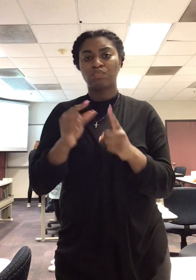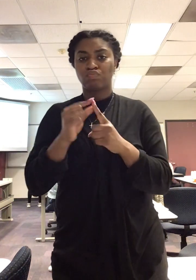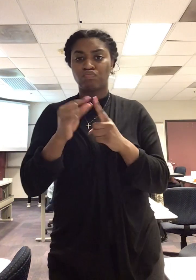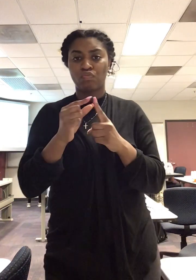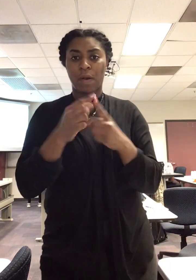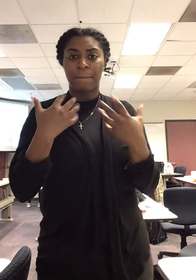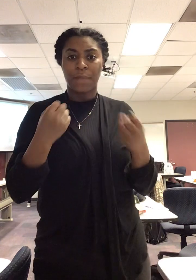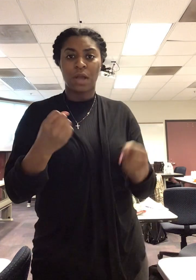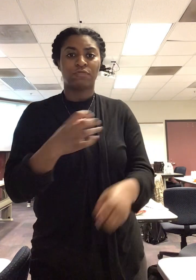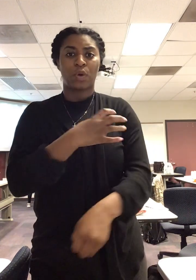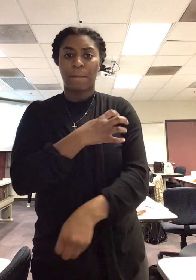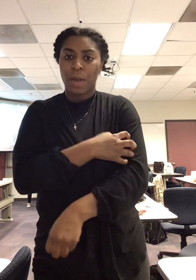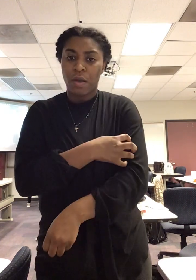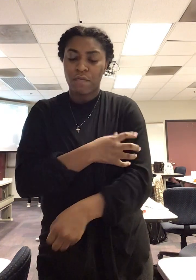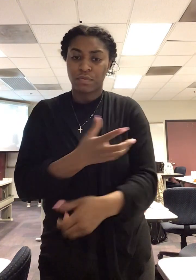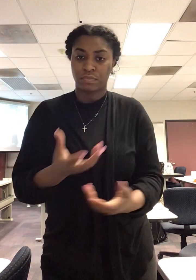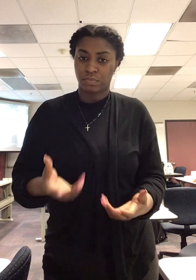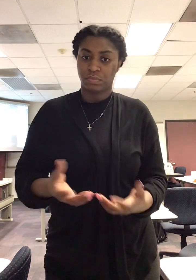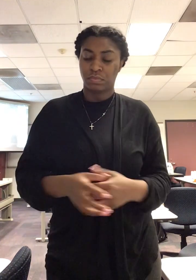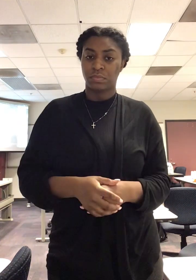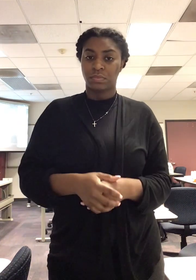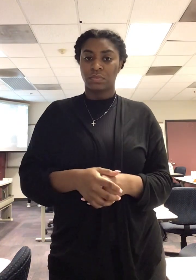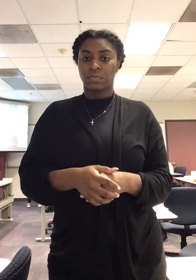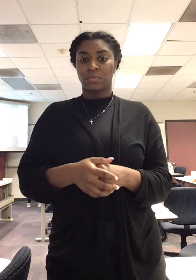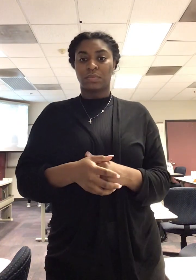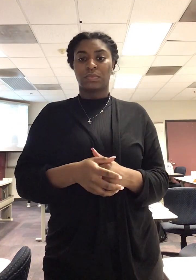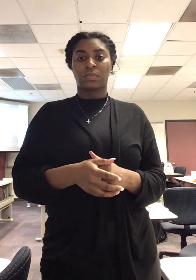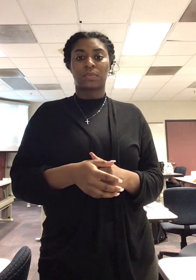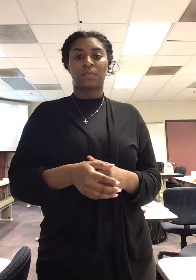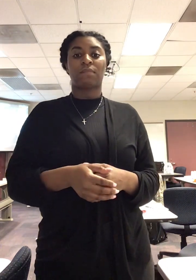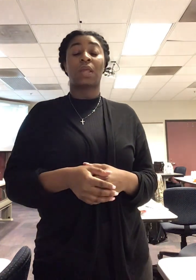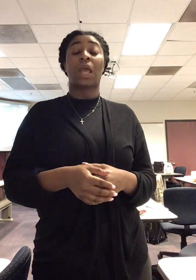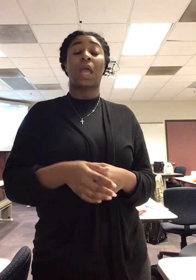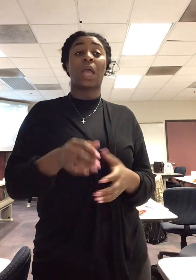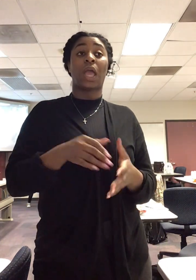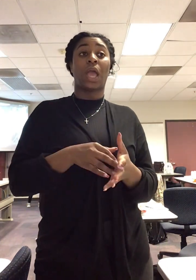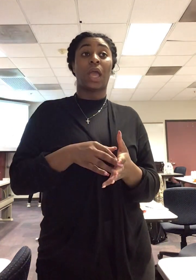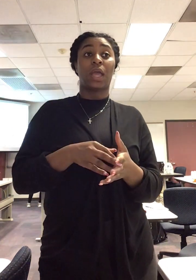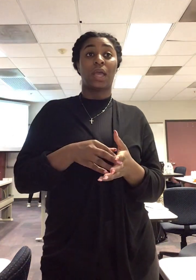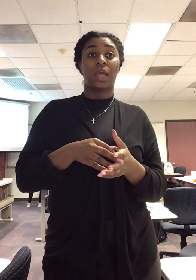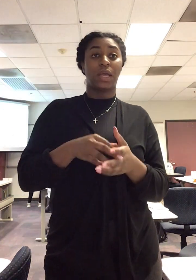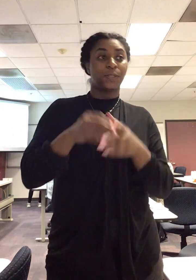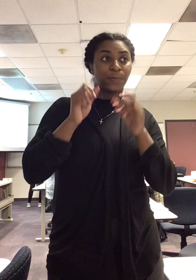What makes a word powerful? It stands out, makes you feel something, okay?